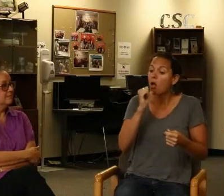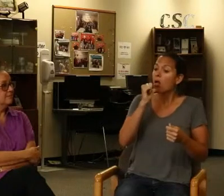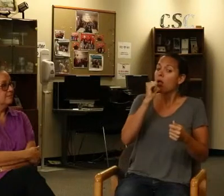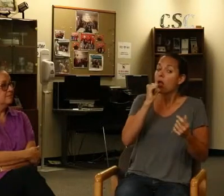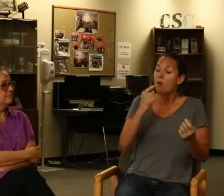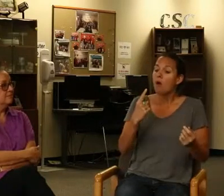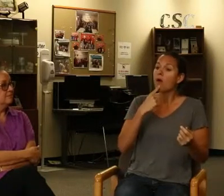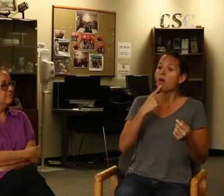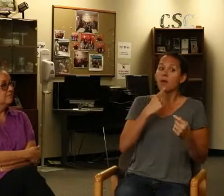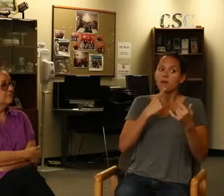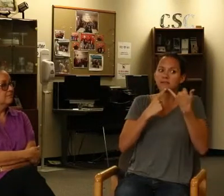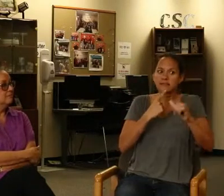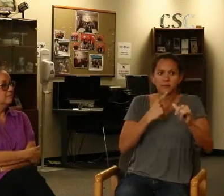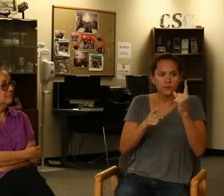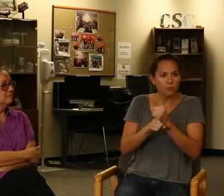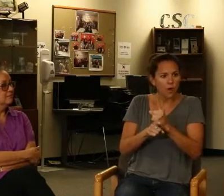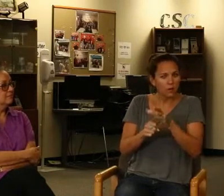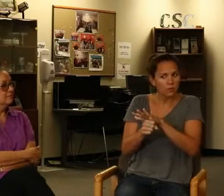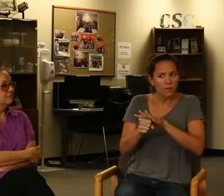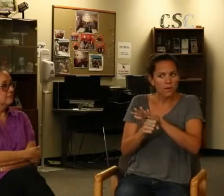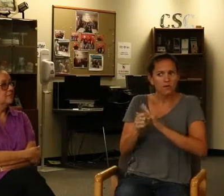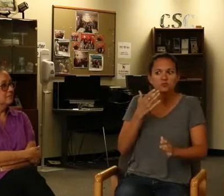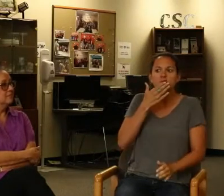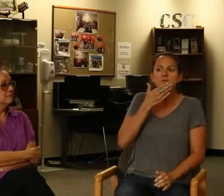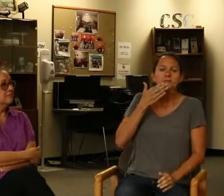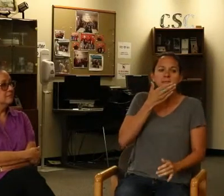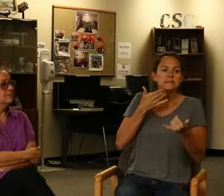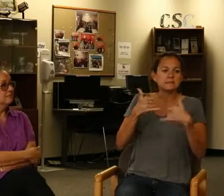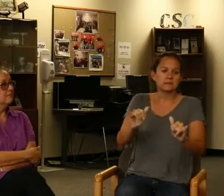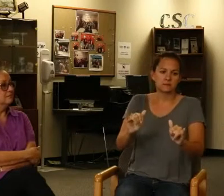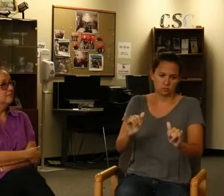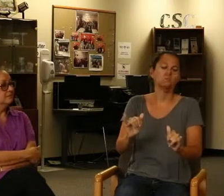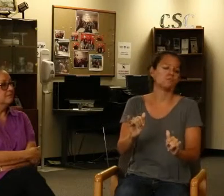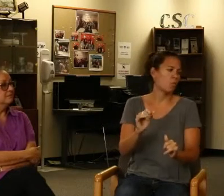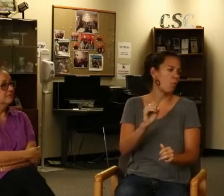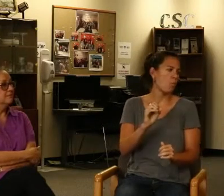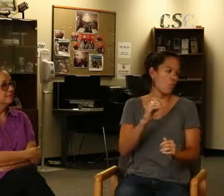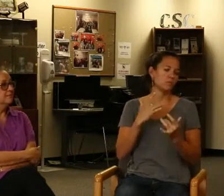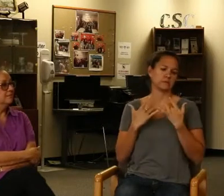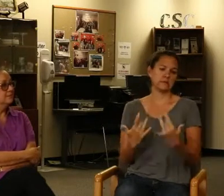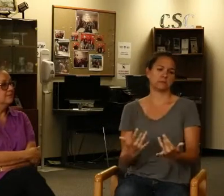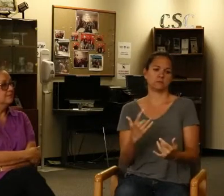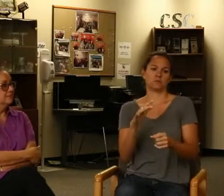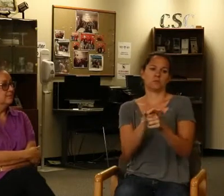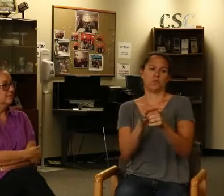if it's maybe a thumb or a finger, it's still the correct location. It's in that area. So we would consider